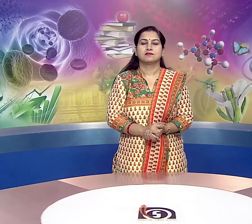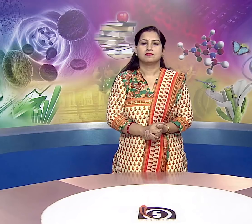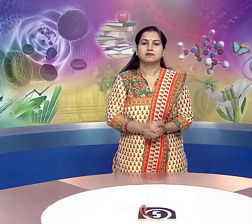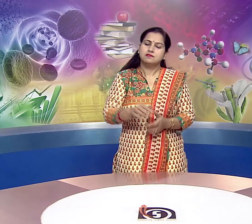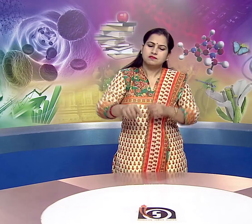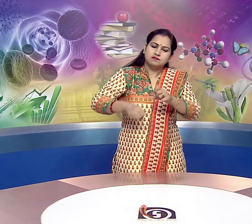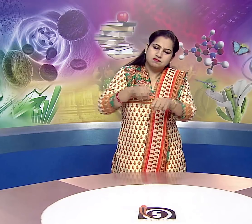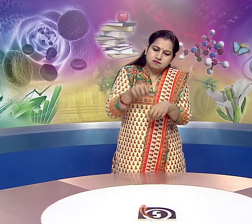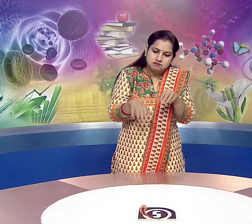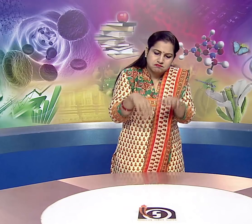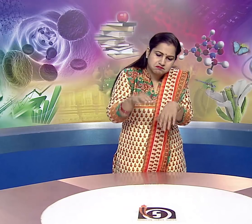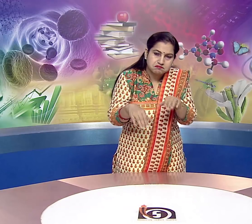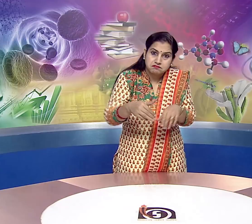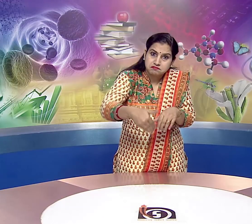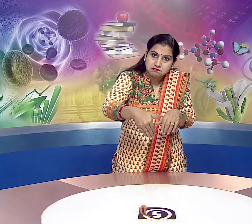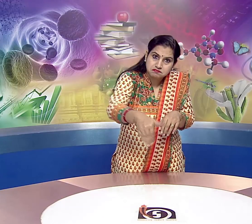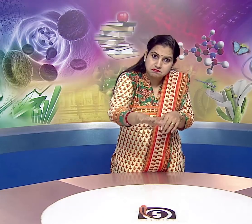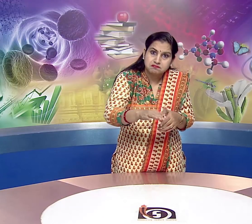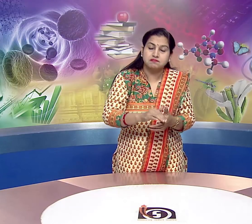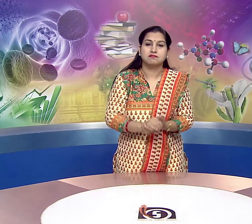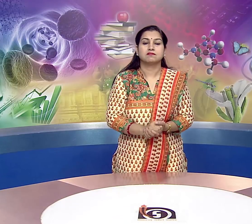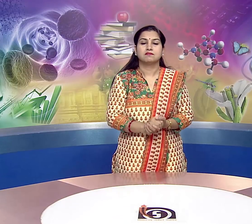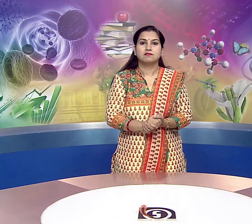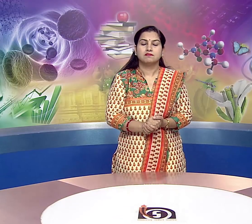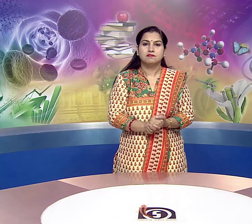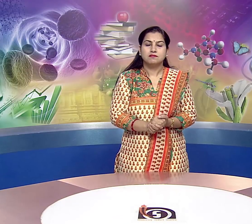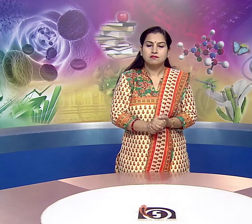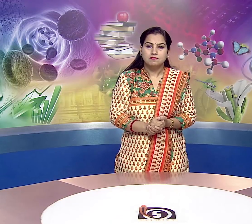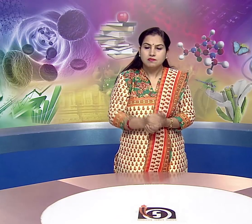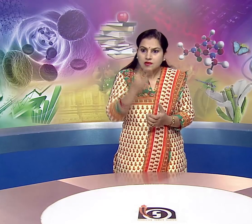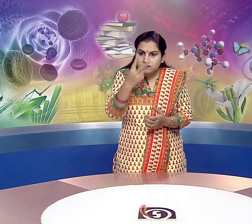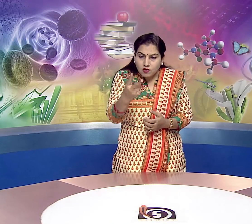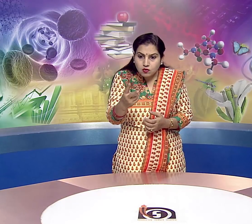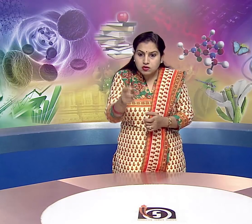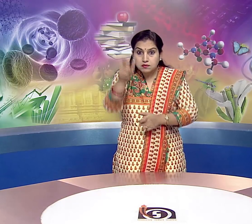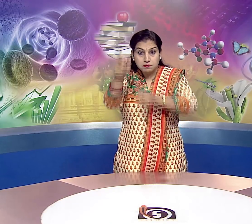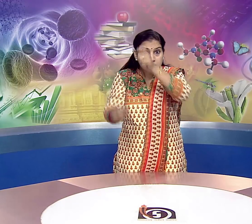As he moves on, he found people pulling